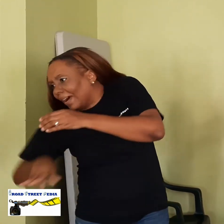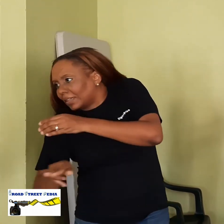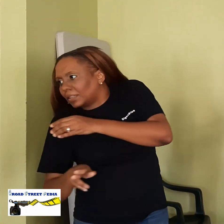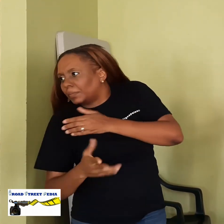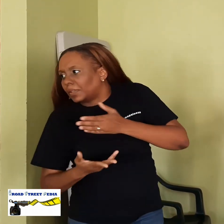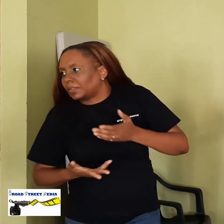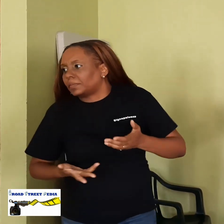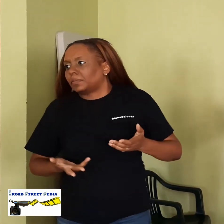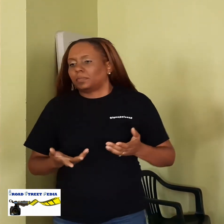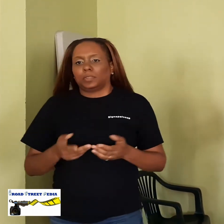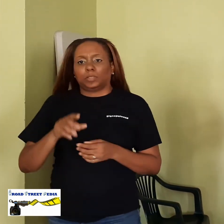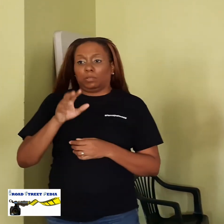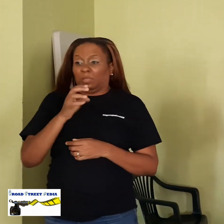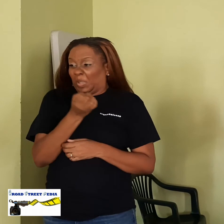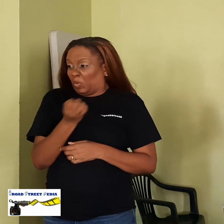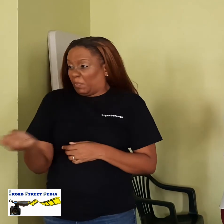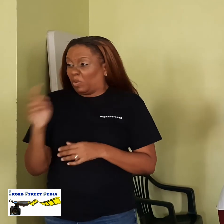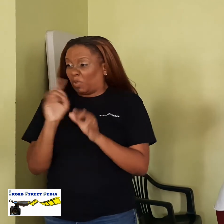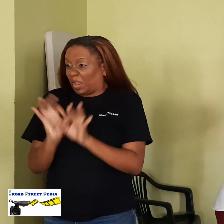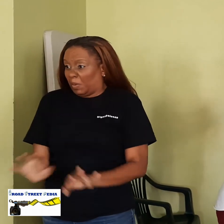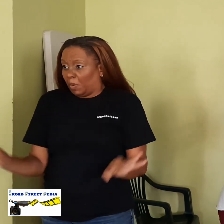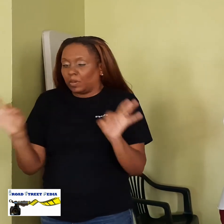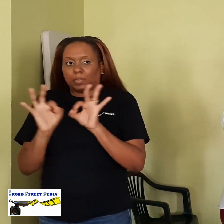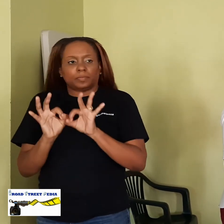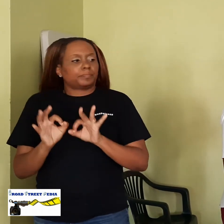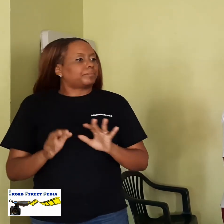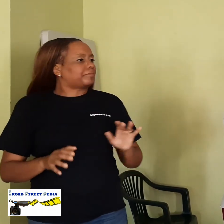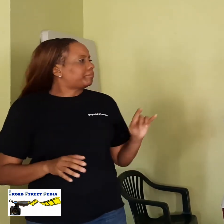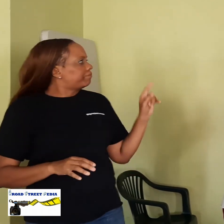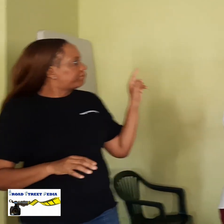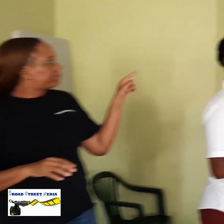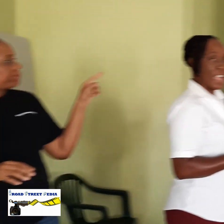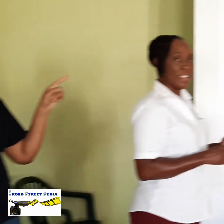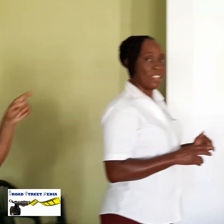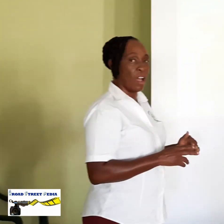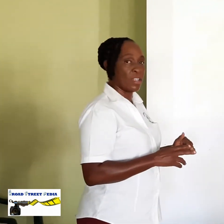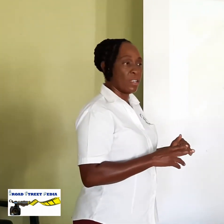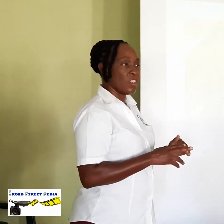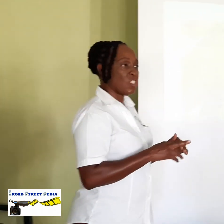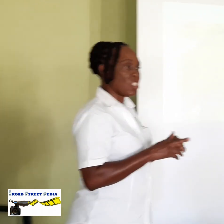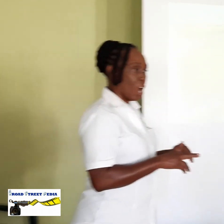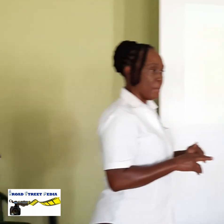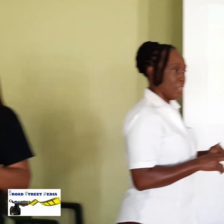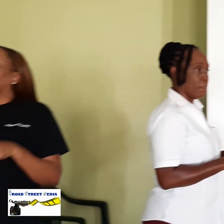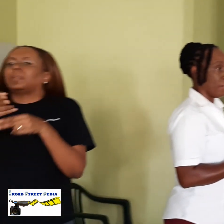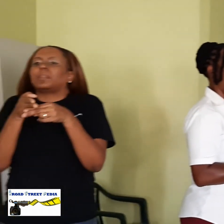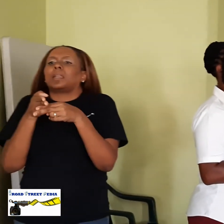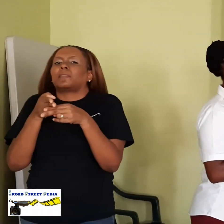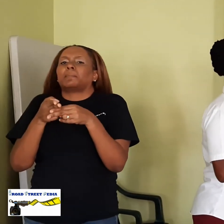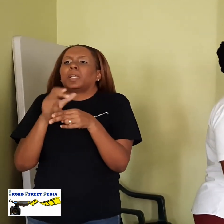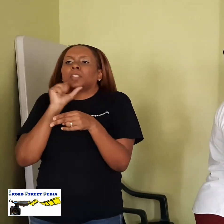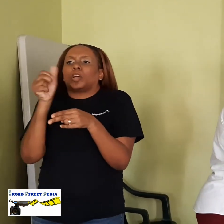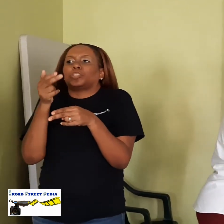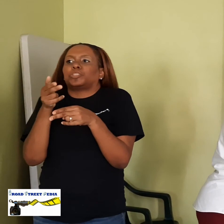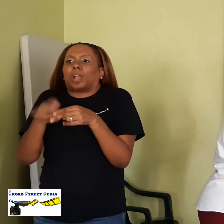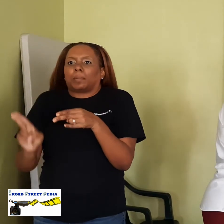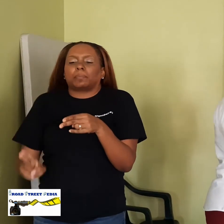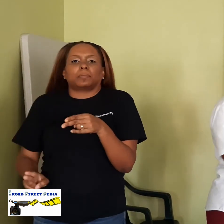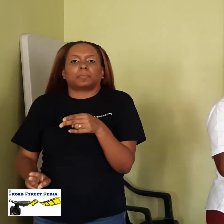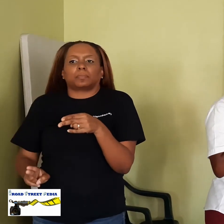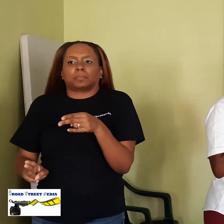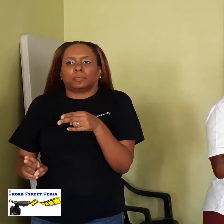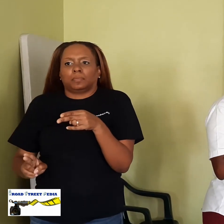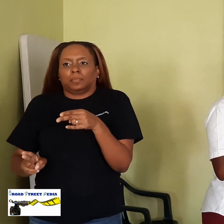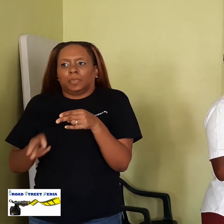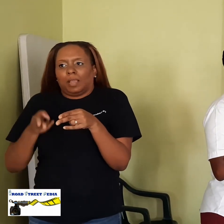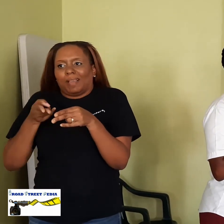are very important. Picture that you go to harvest this thyme with a knife that is not sharp enough. You can disrupt the